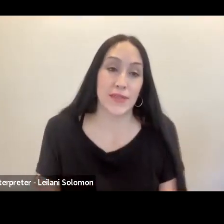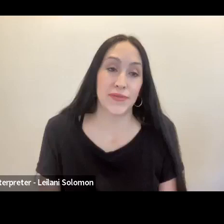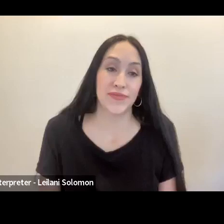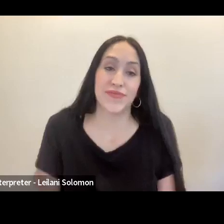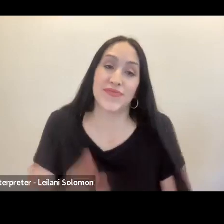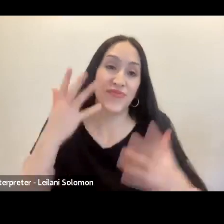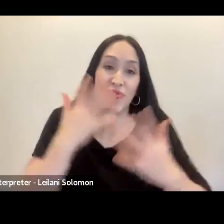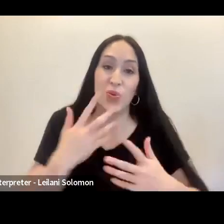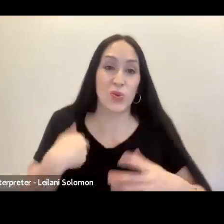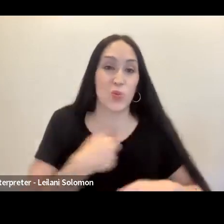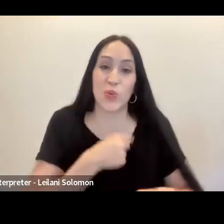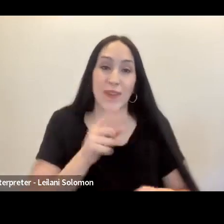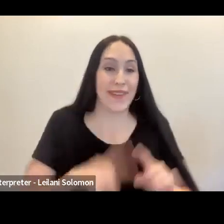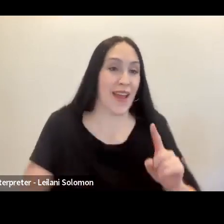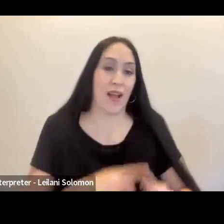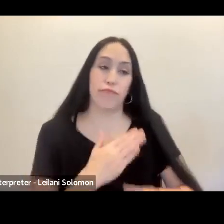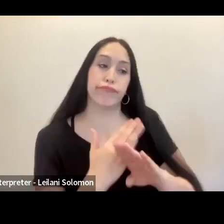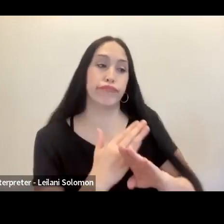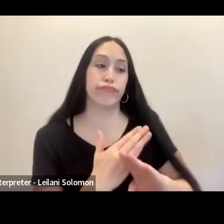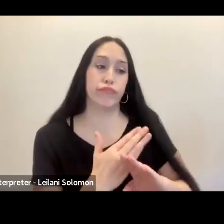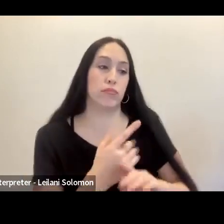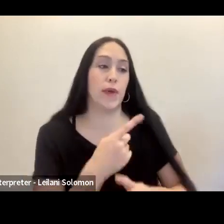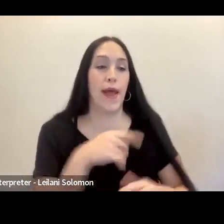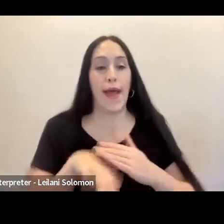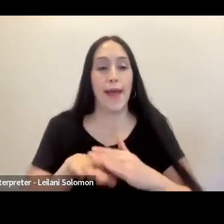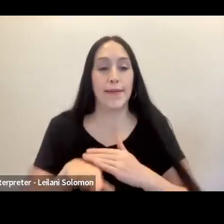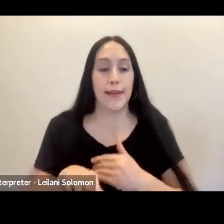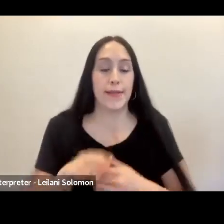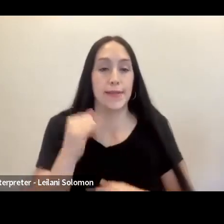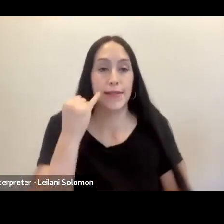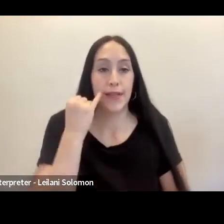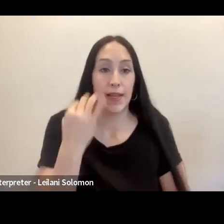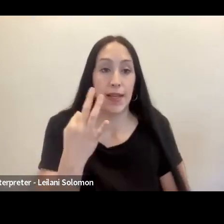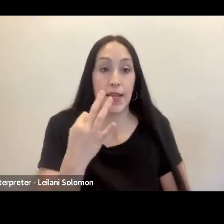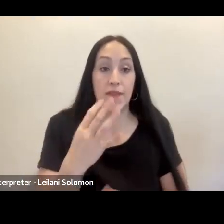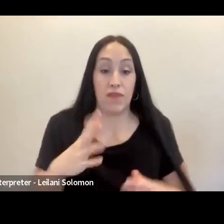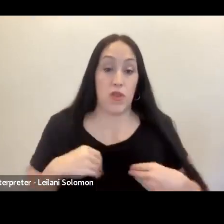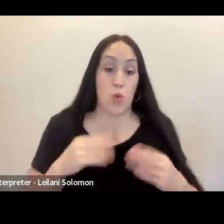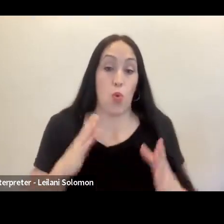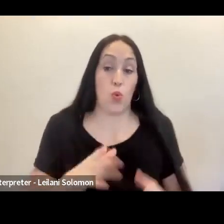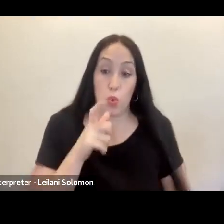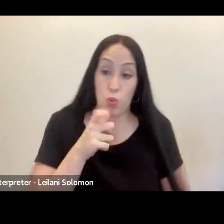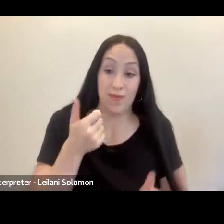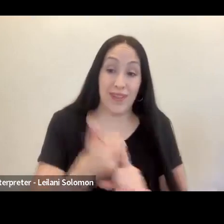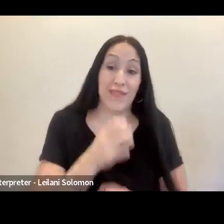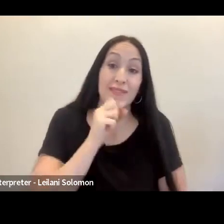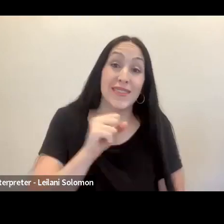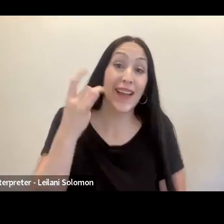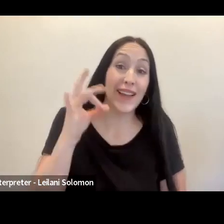can't restrict the funds in an able account if the owner who is 18 or older requests them.